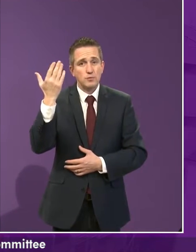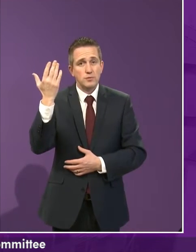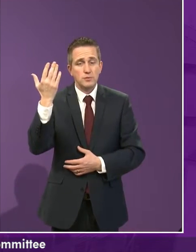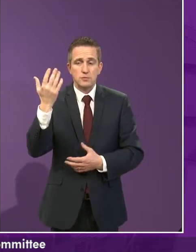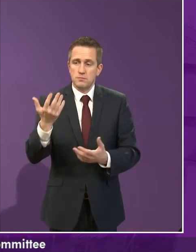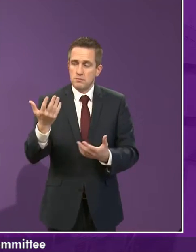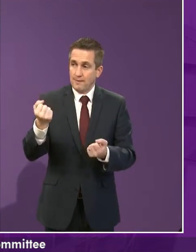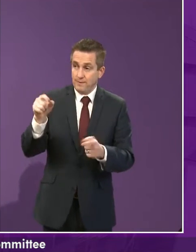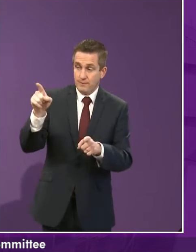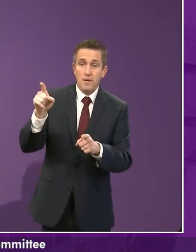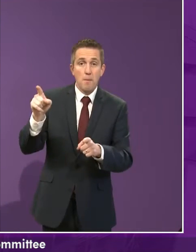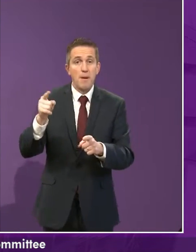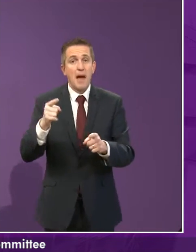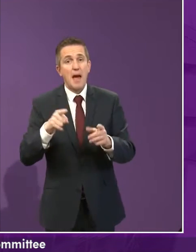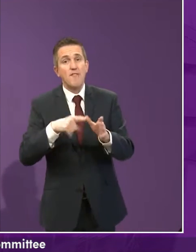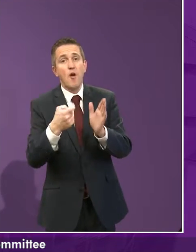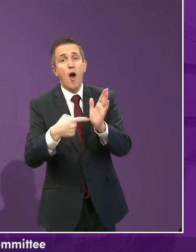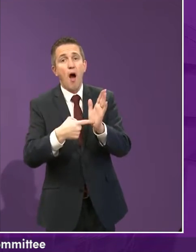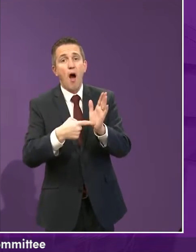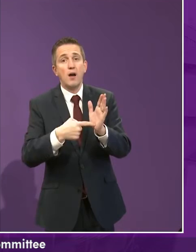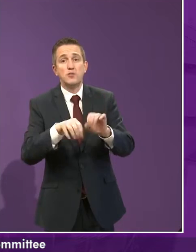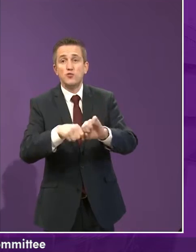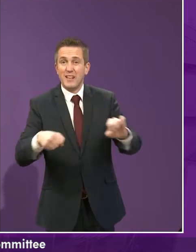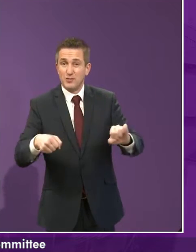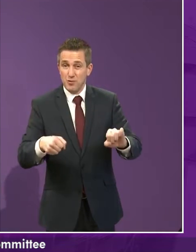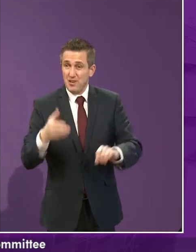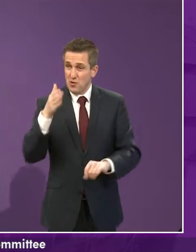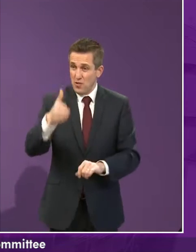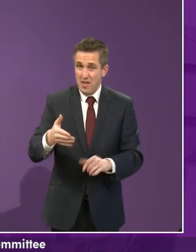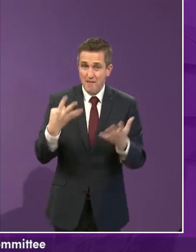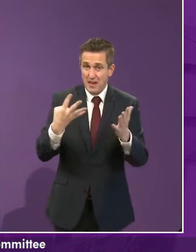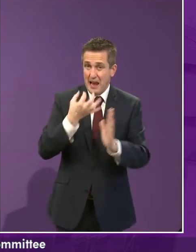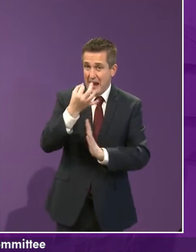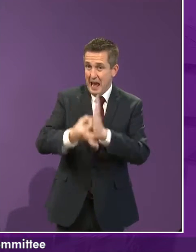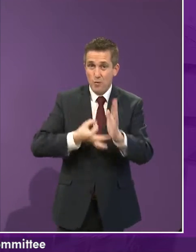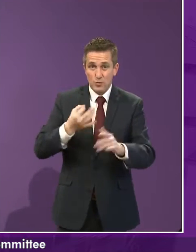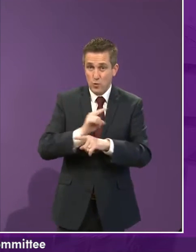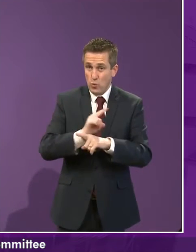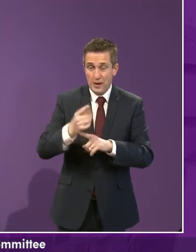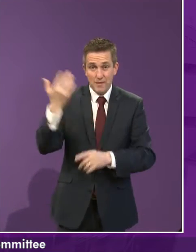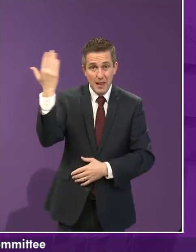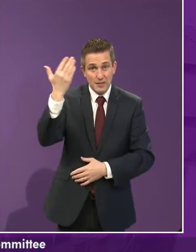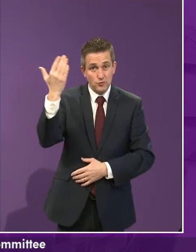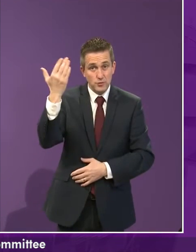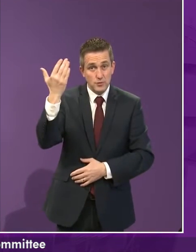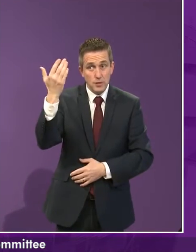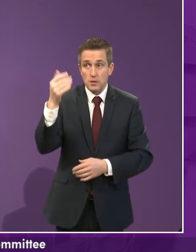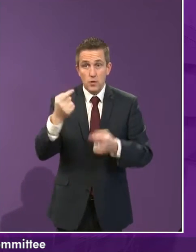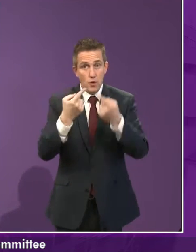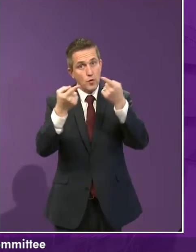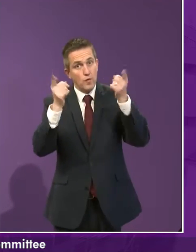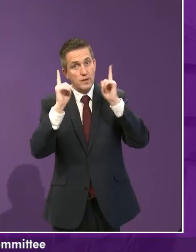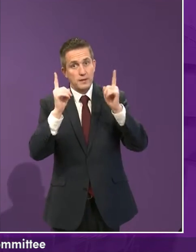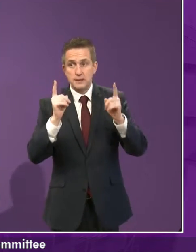arts graduate, sometimes only 9 hours a week are devoted to lectures. And whilst the university may be very good at